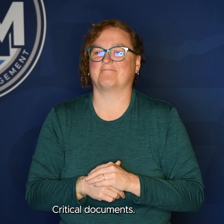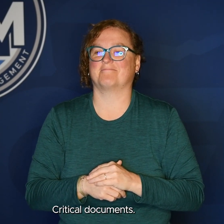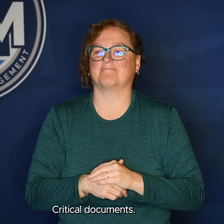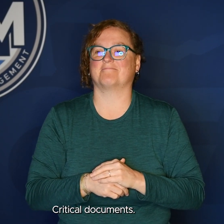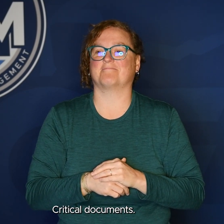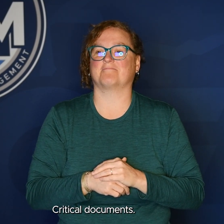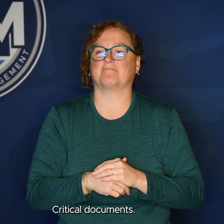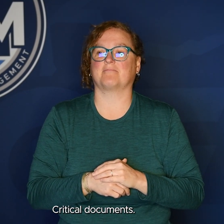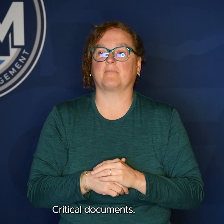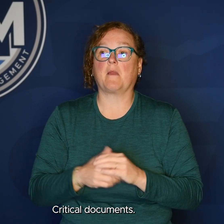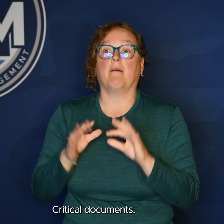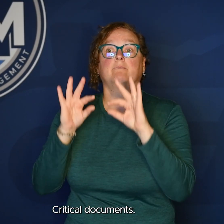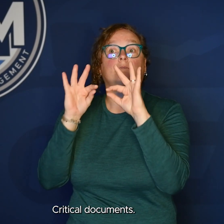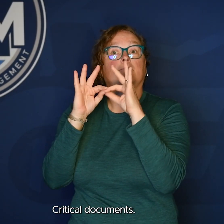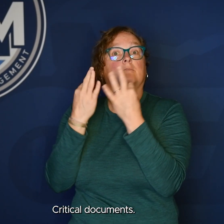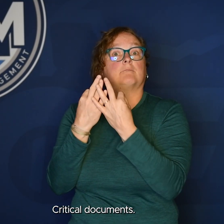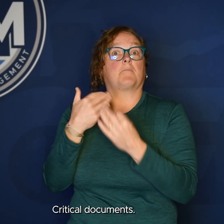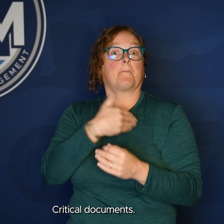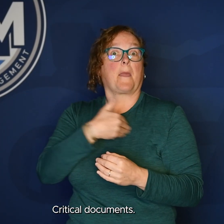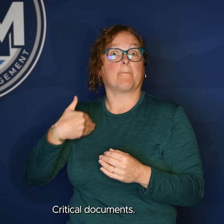critical documents,